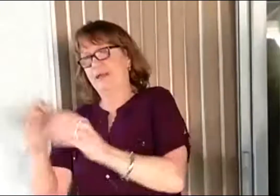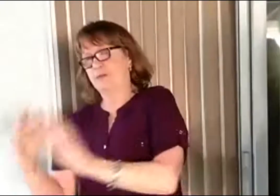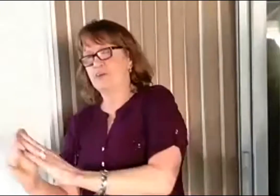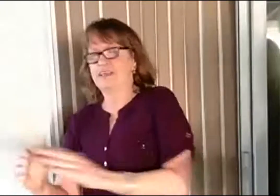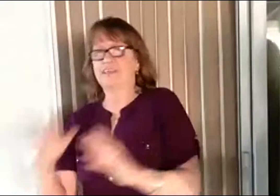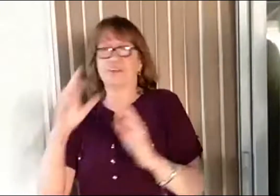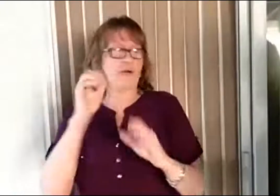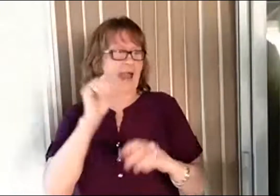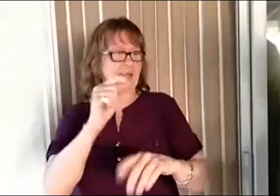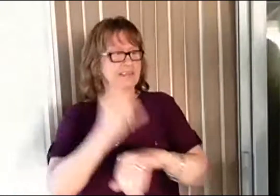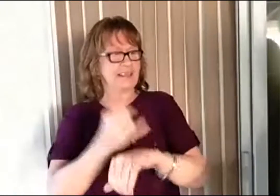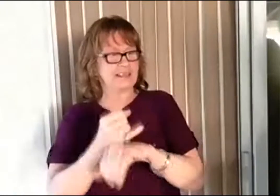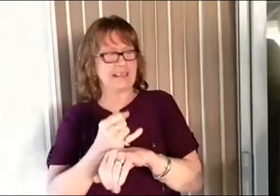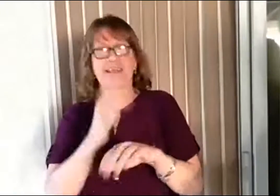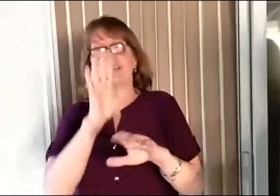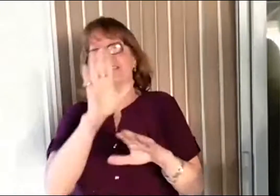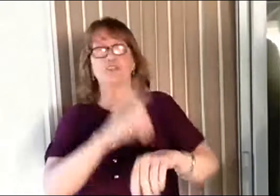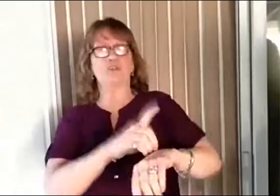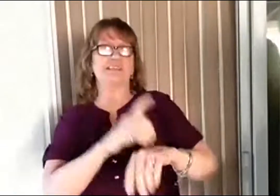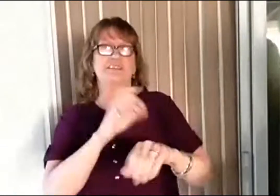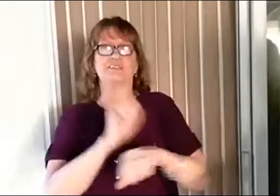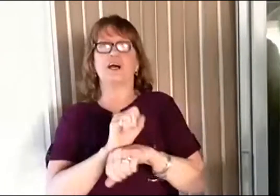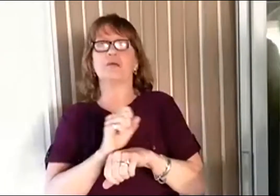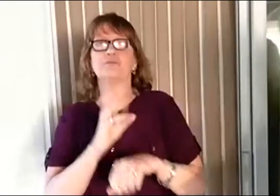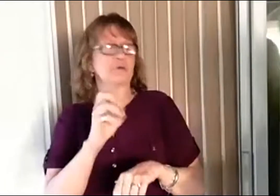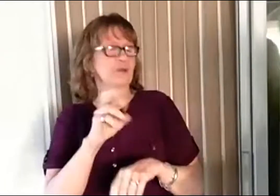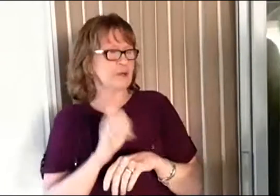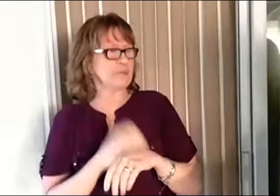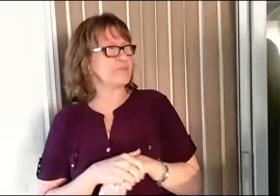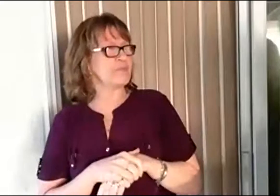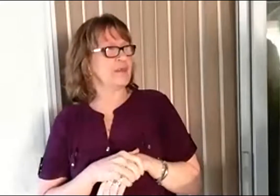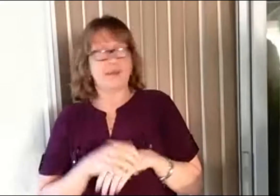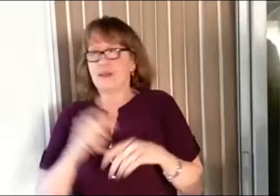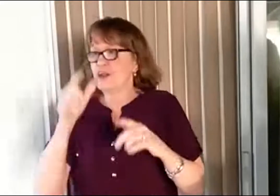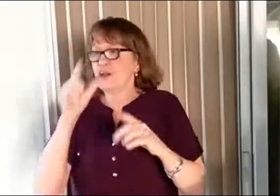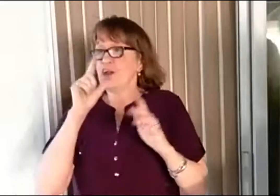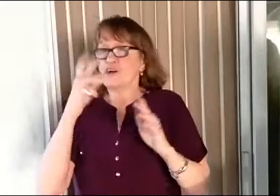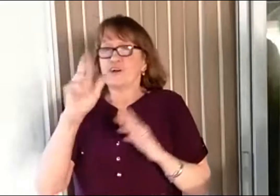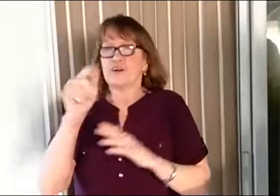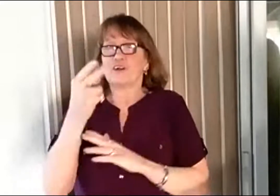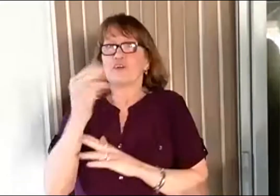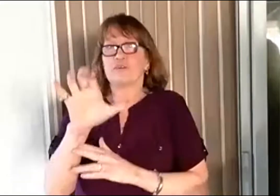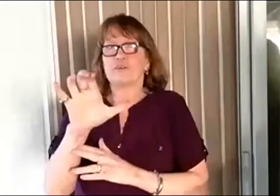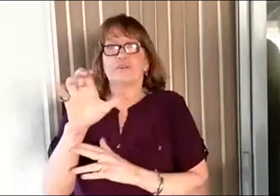in the community. So at CSD, his duties and jobs were Graphic arts instructor.